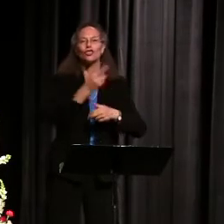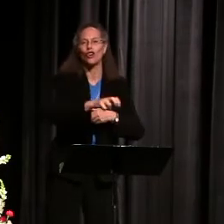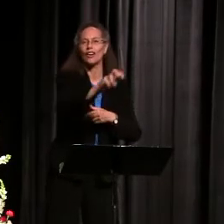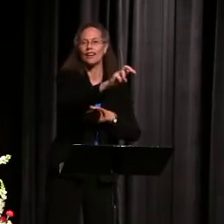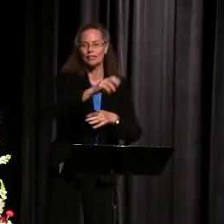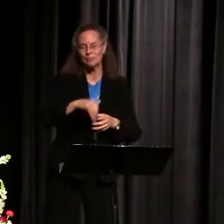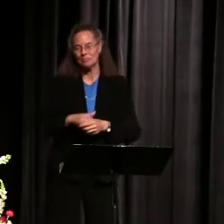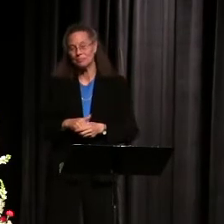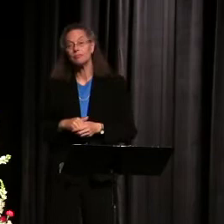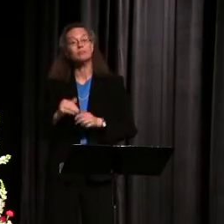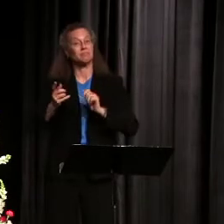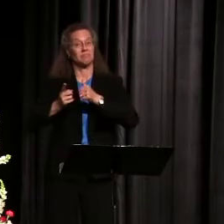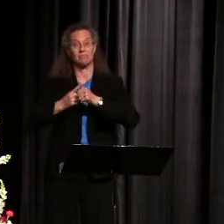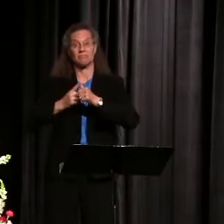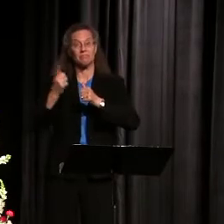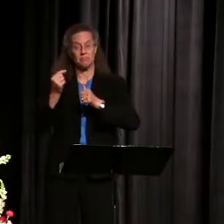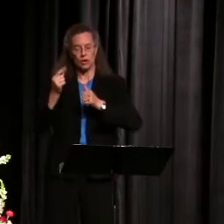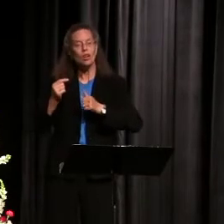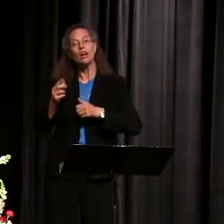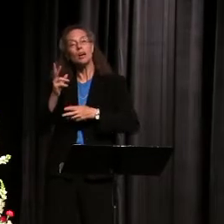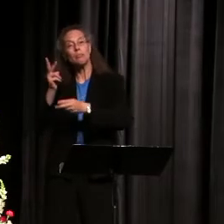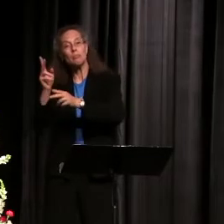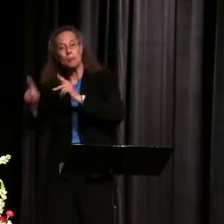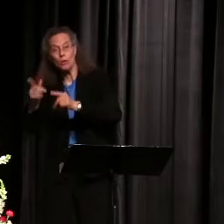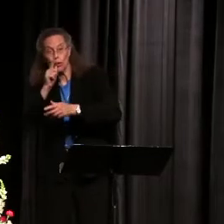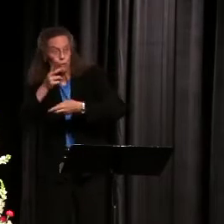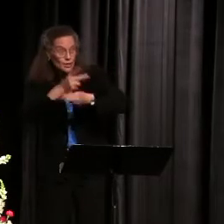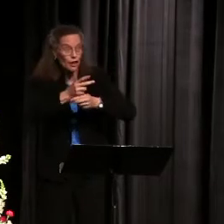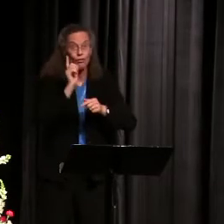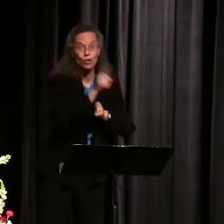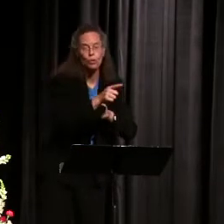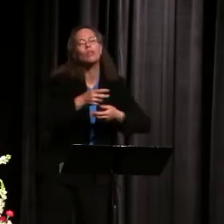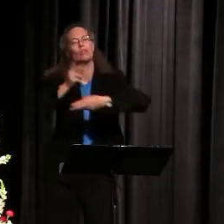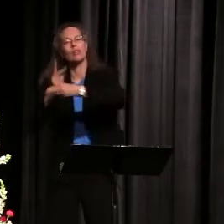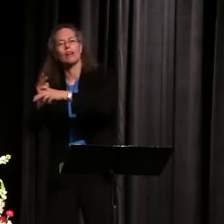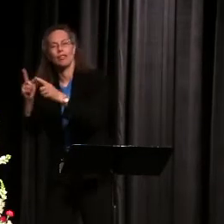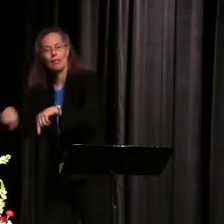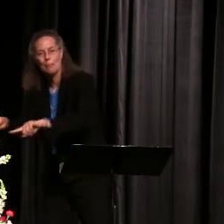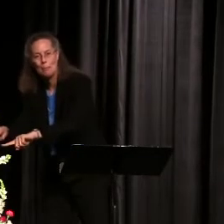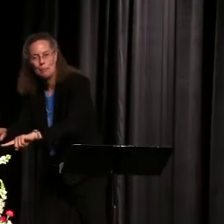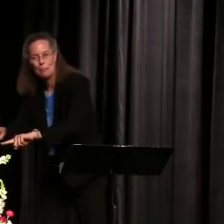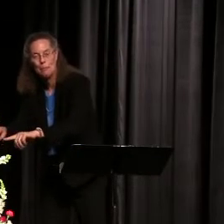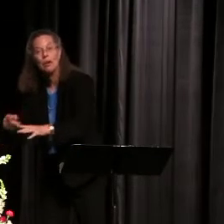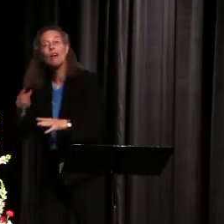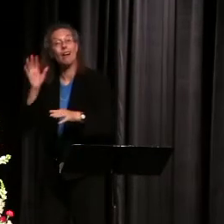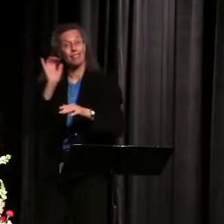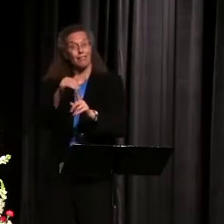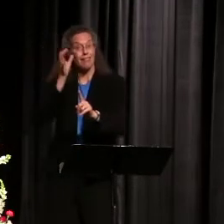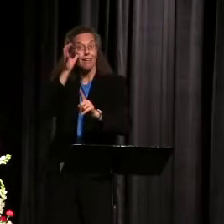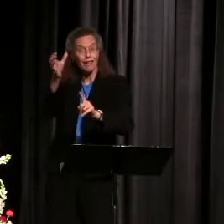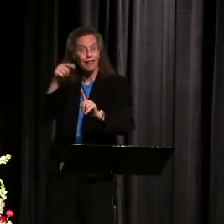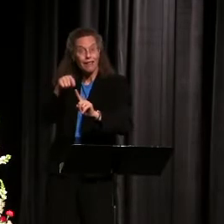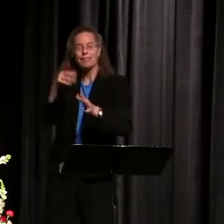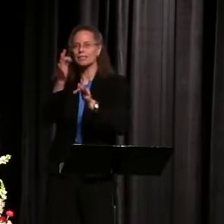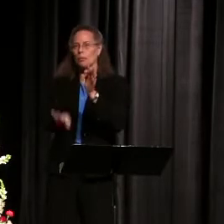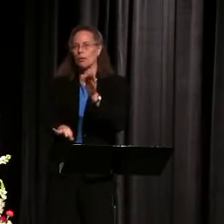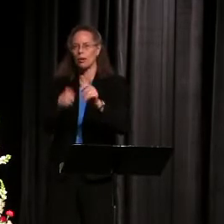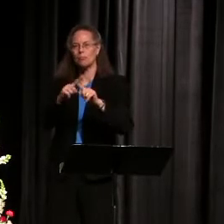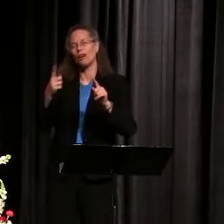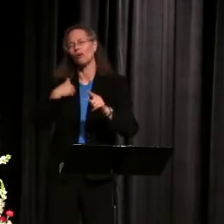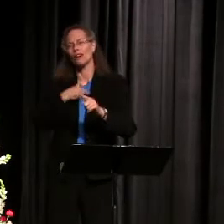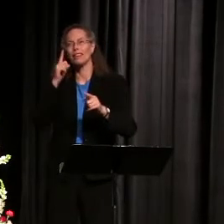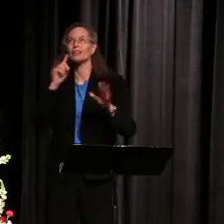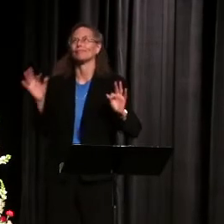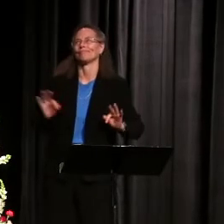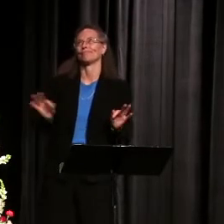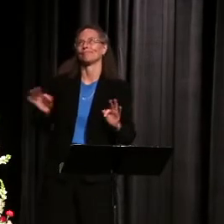First, take care of the people that take care of you. It's a simple concept, but one we may take for granted. This approach to